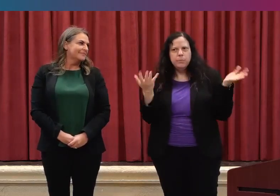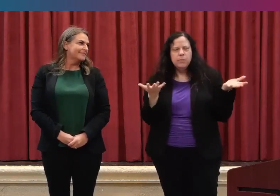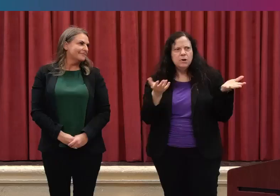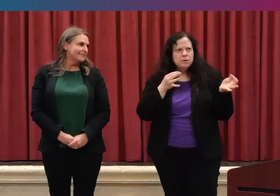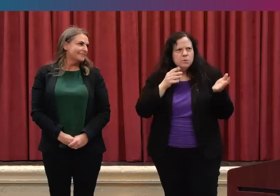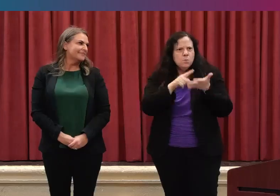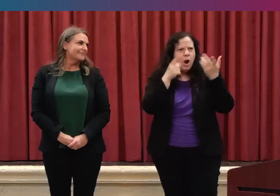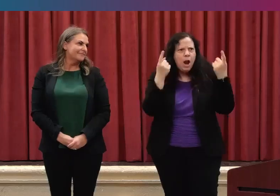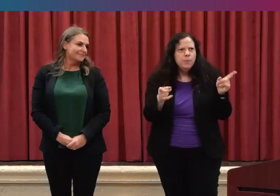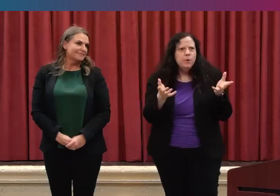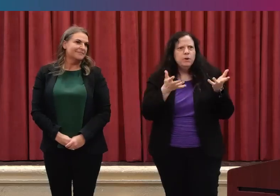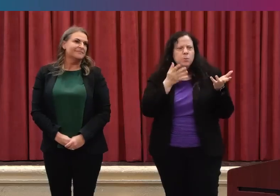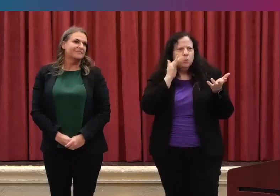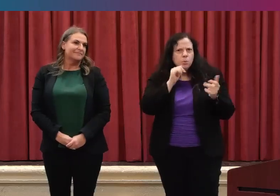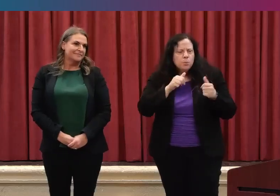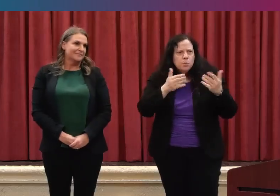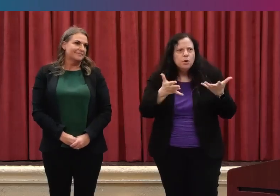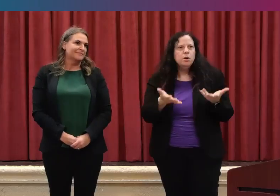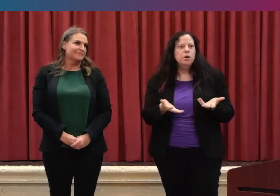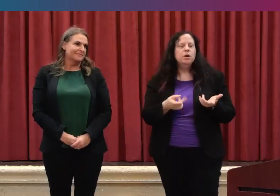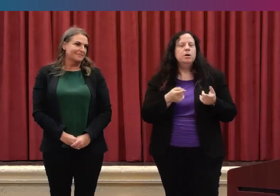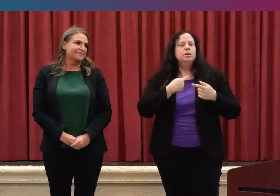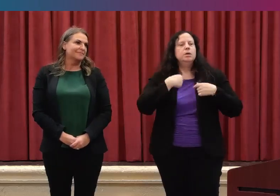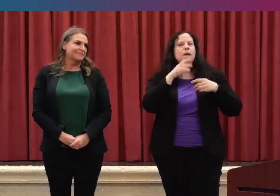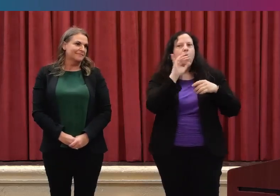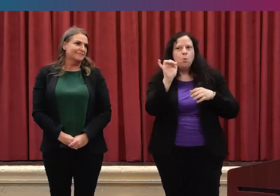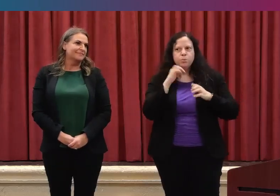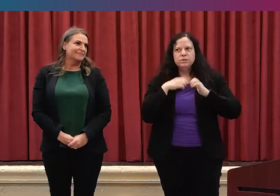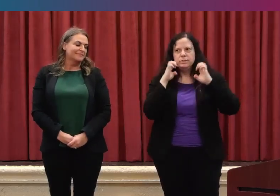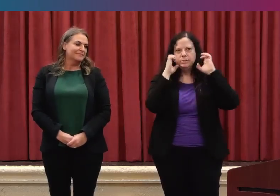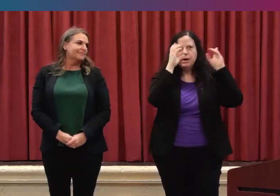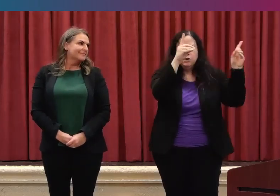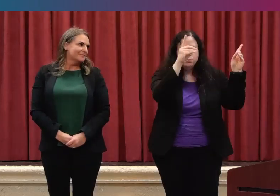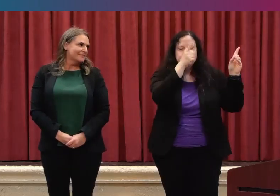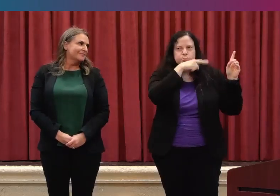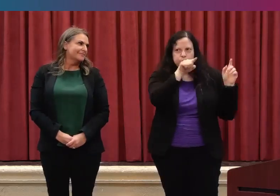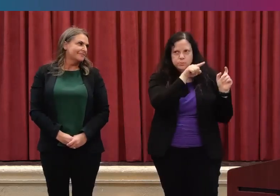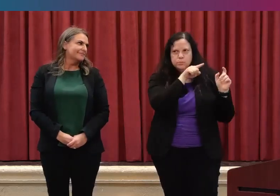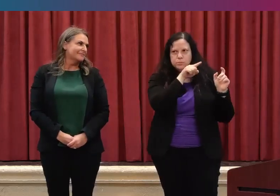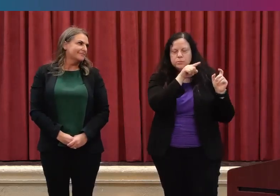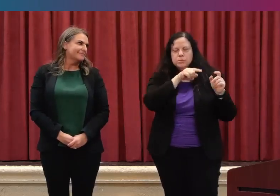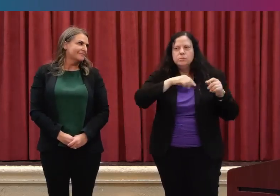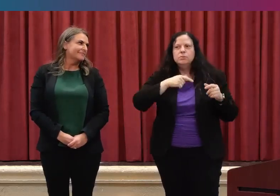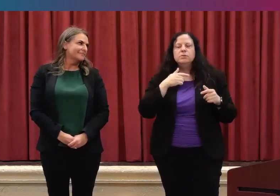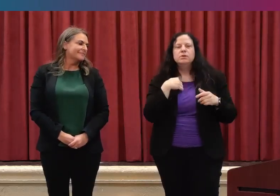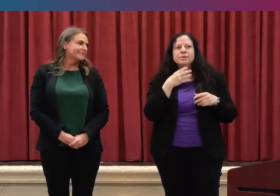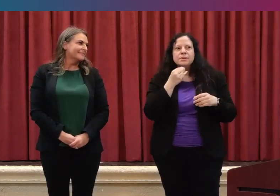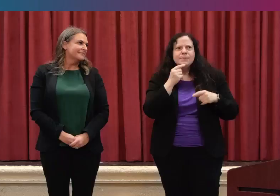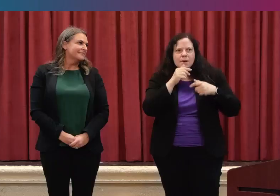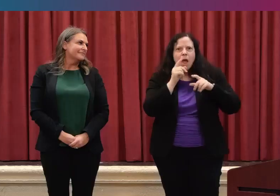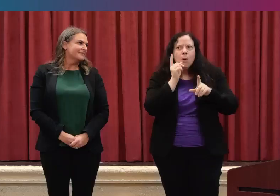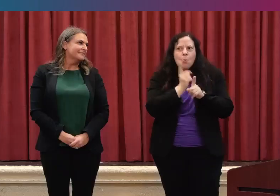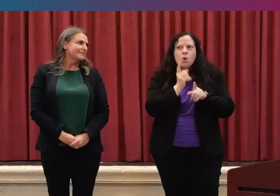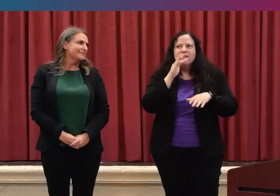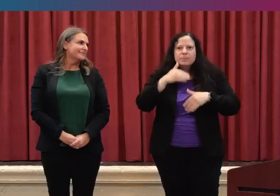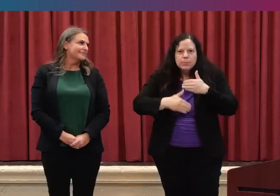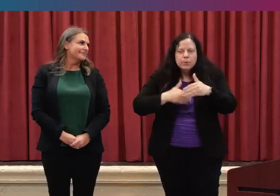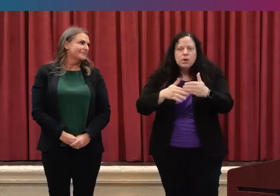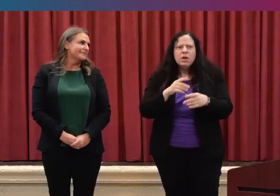explain the situation to your office, whatever services you're going to, and then also educate them in regards to